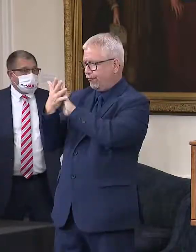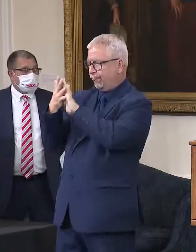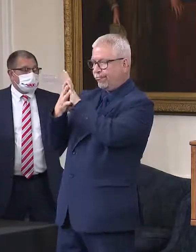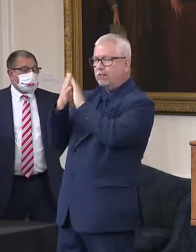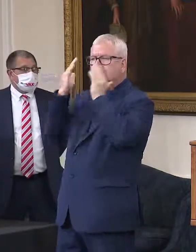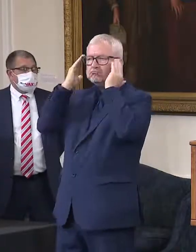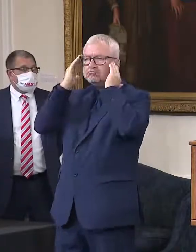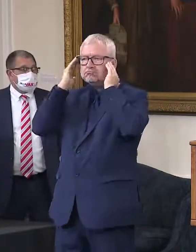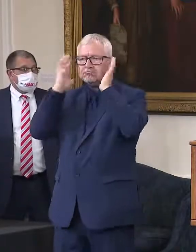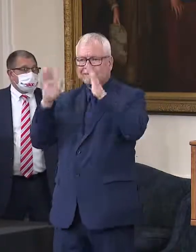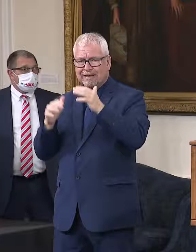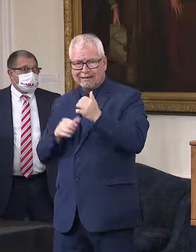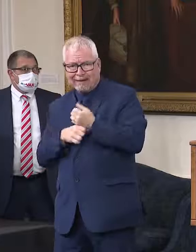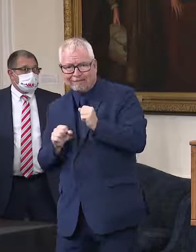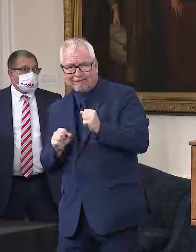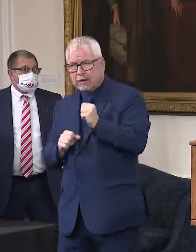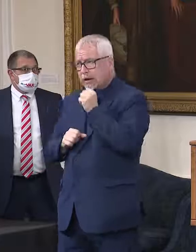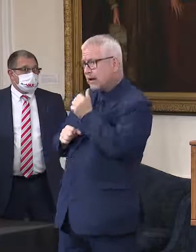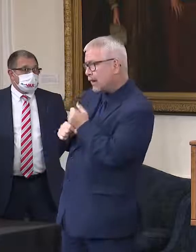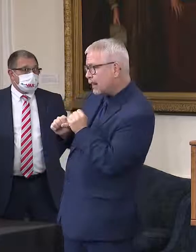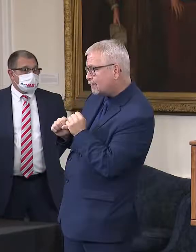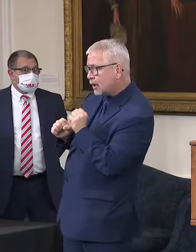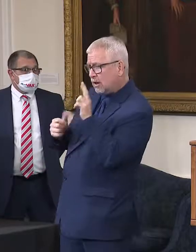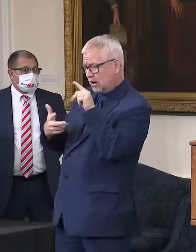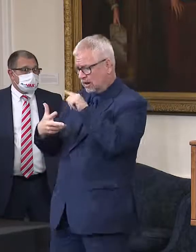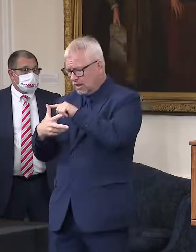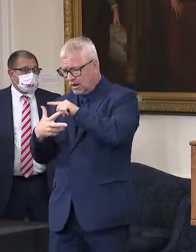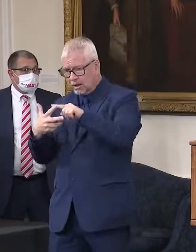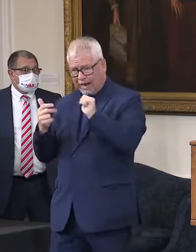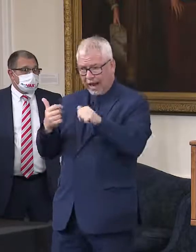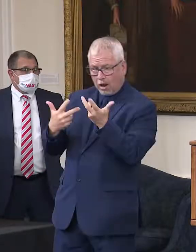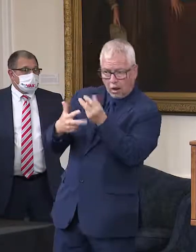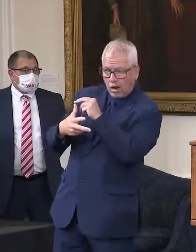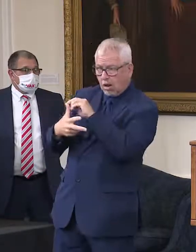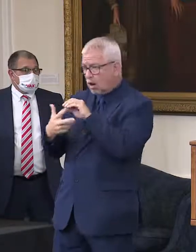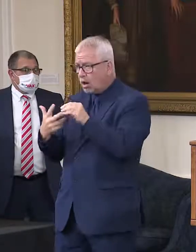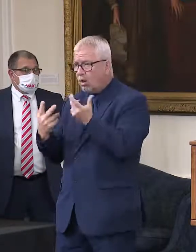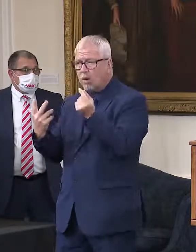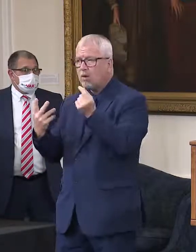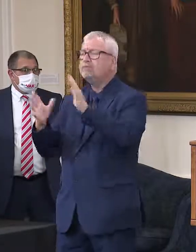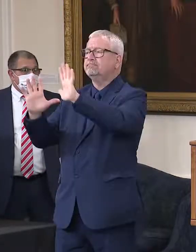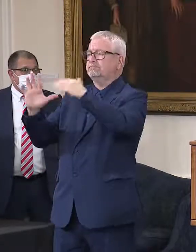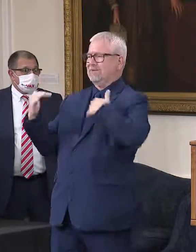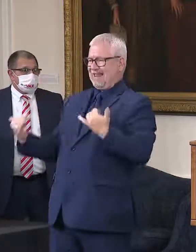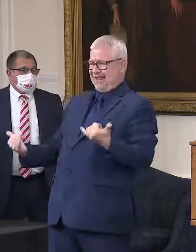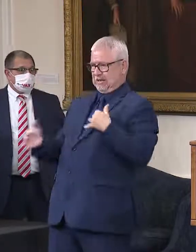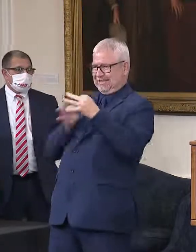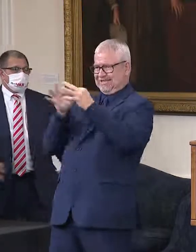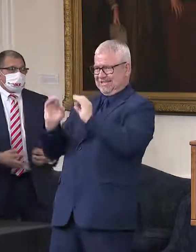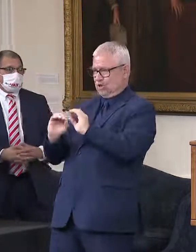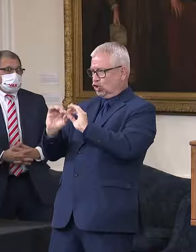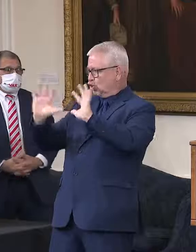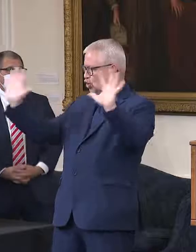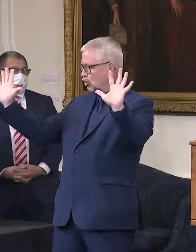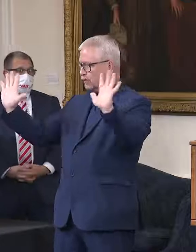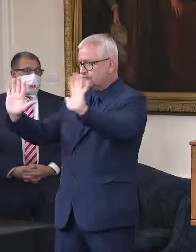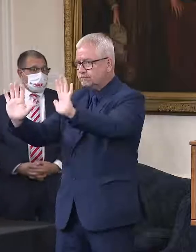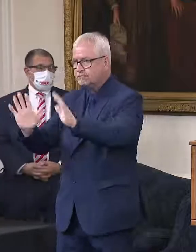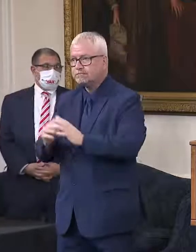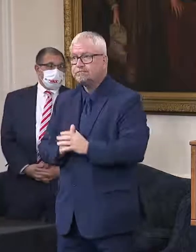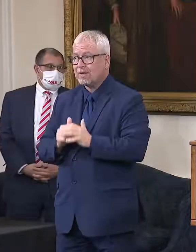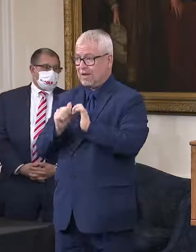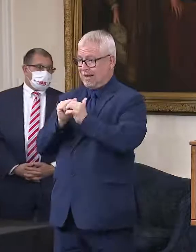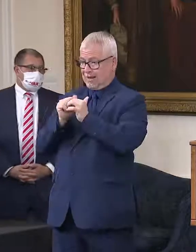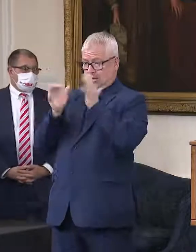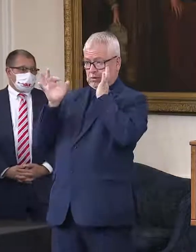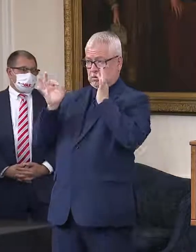give Marylanders some clarity and clarification on booster eligibility. To determine your eligibility